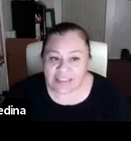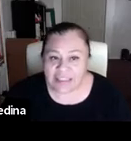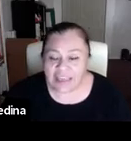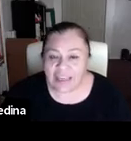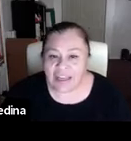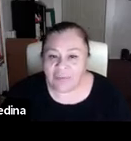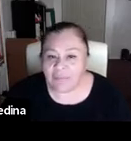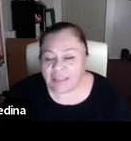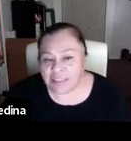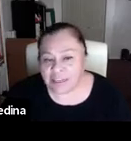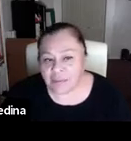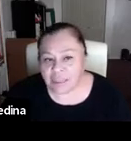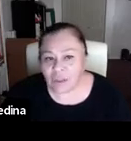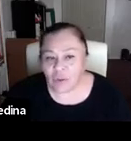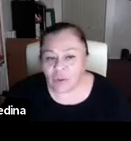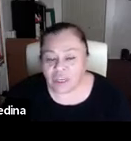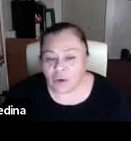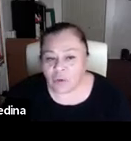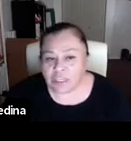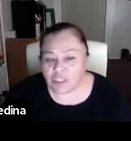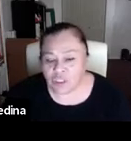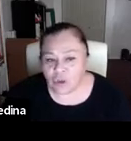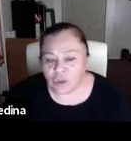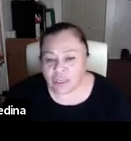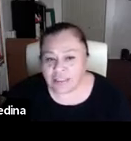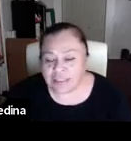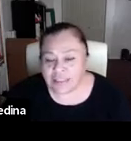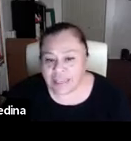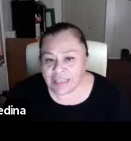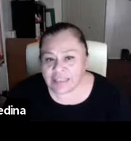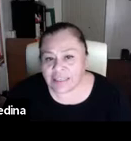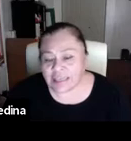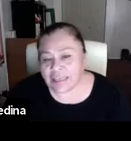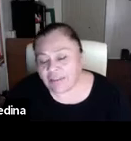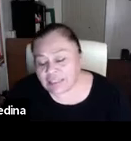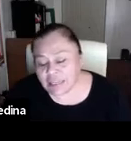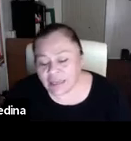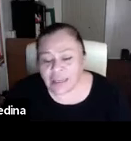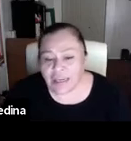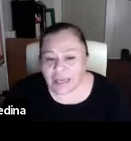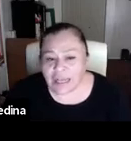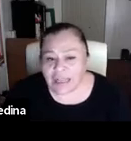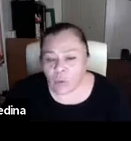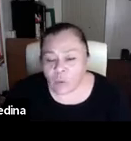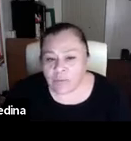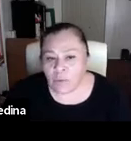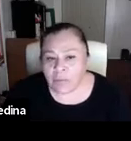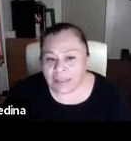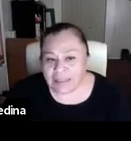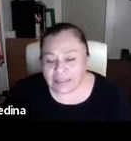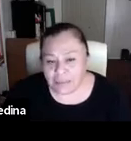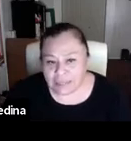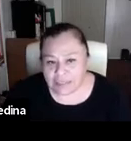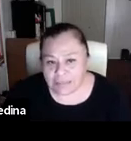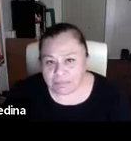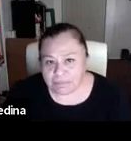martes de este entrenamiento de comunicación de señas que va a ser cada último martes